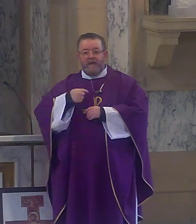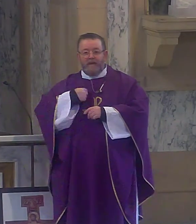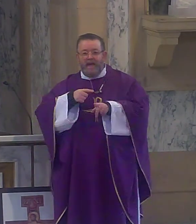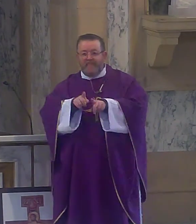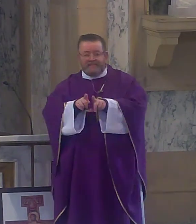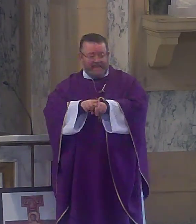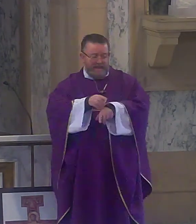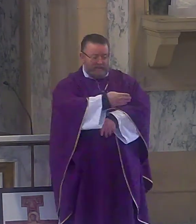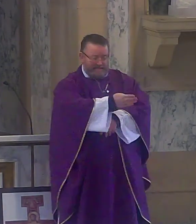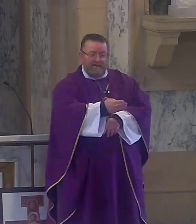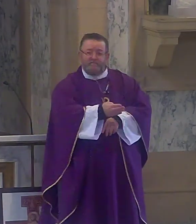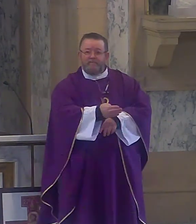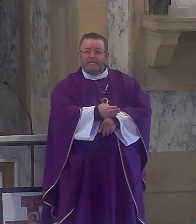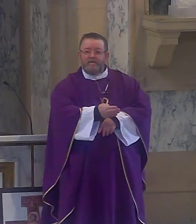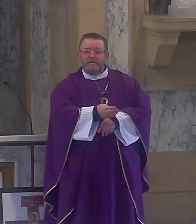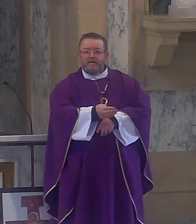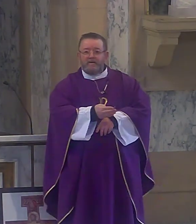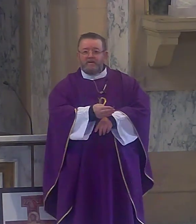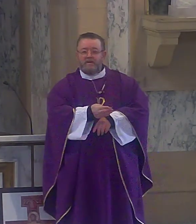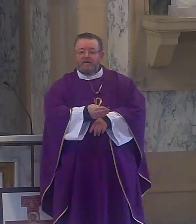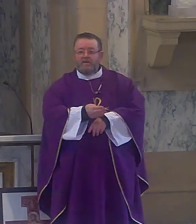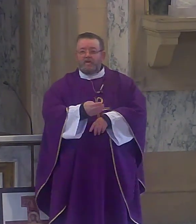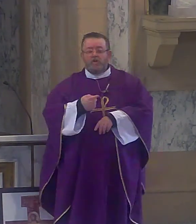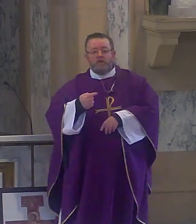am i the same as them